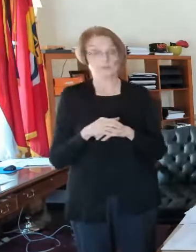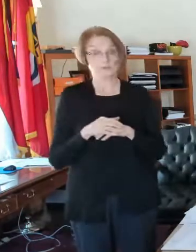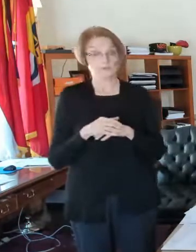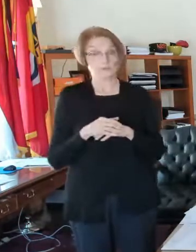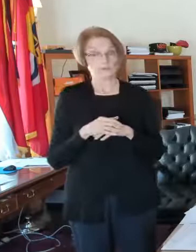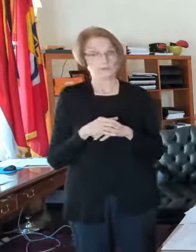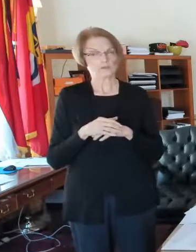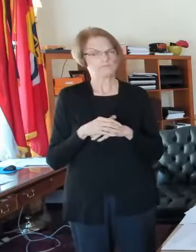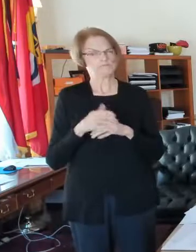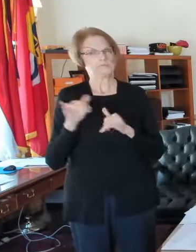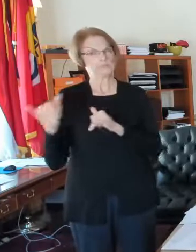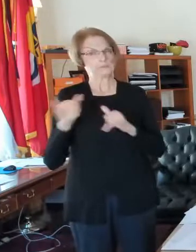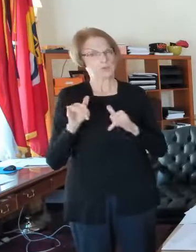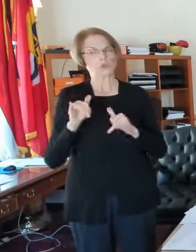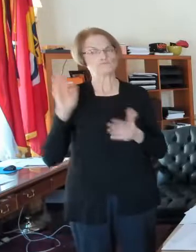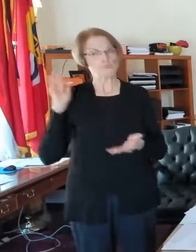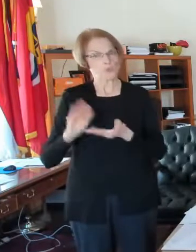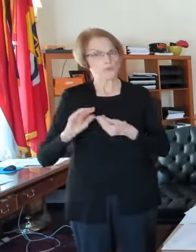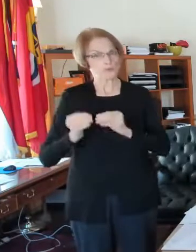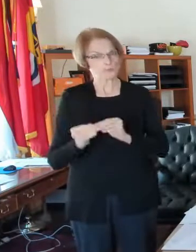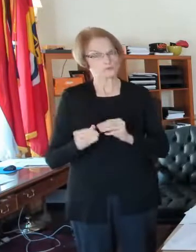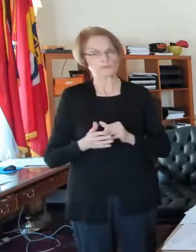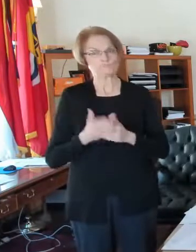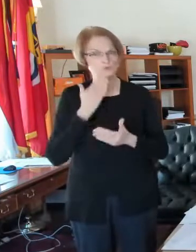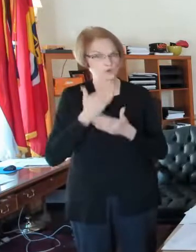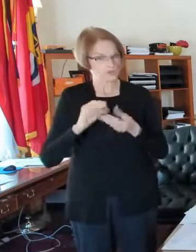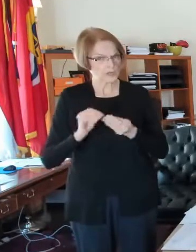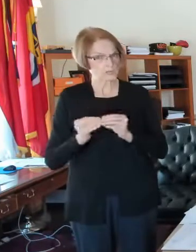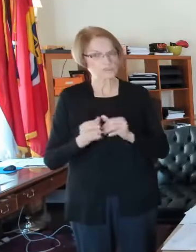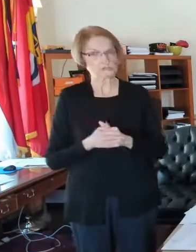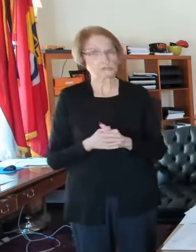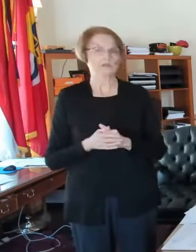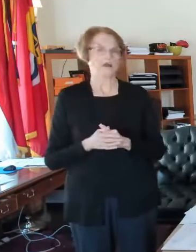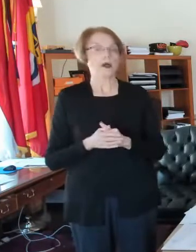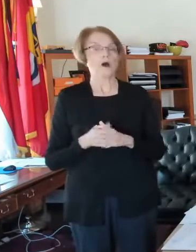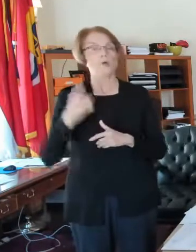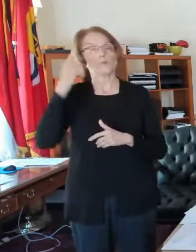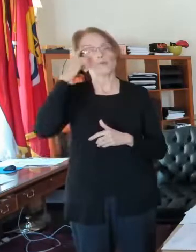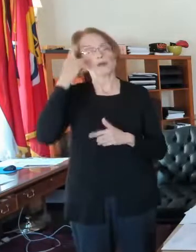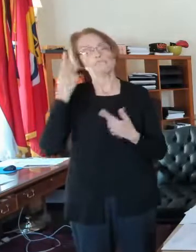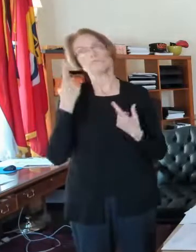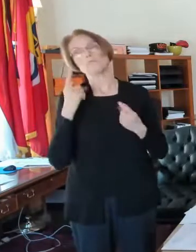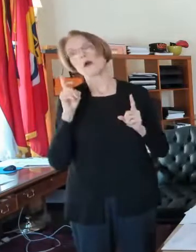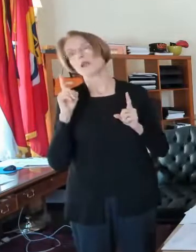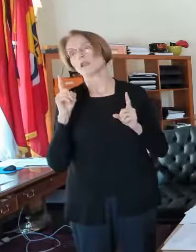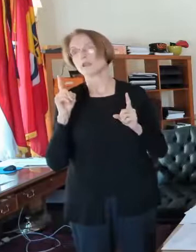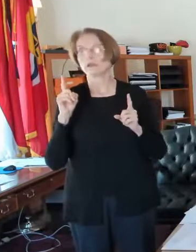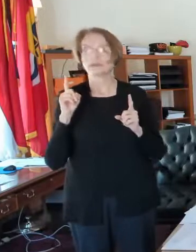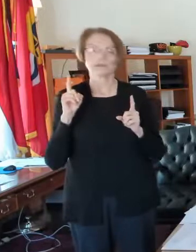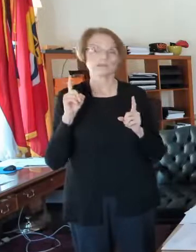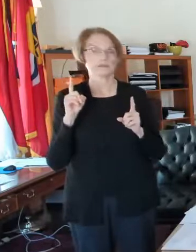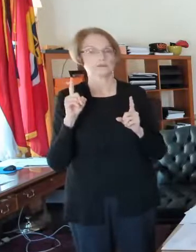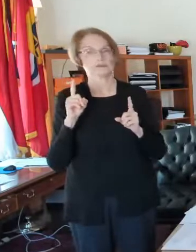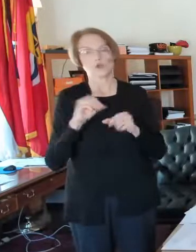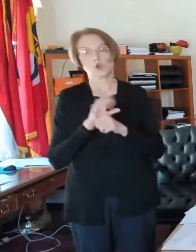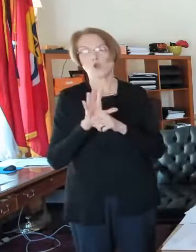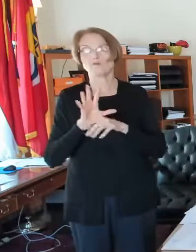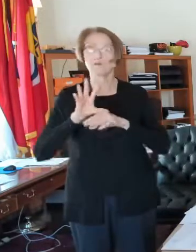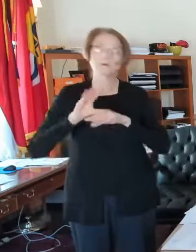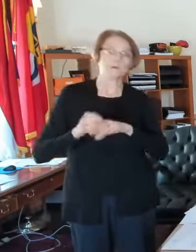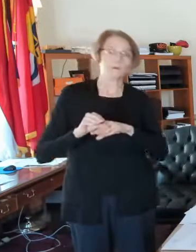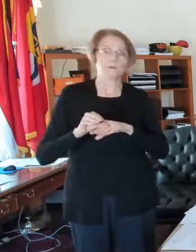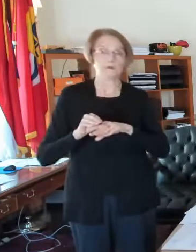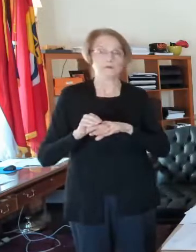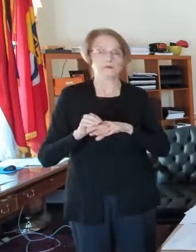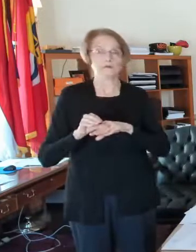numbers like this, and we actually thought we had turned the corner on this COVID.